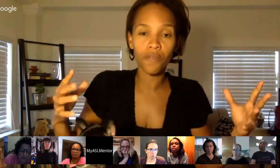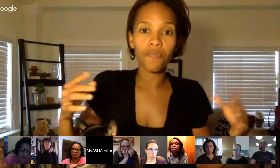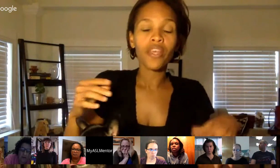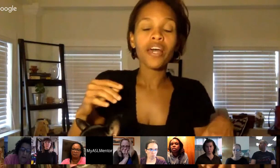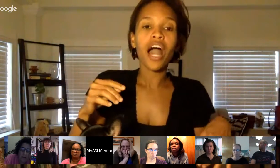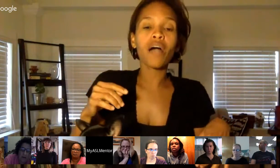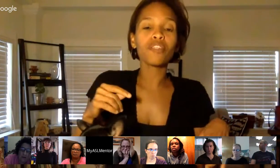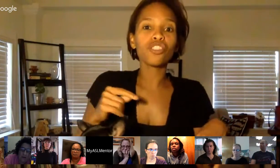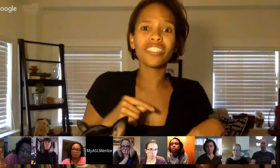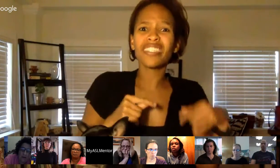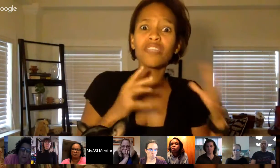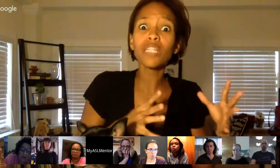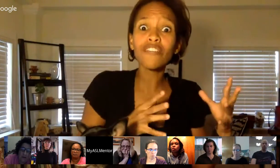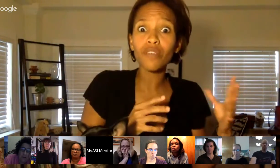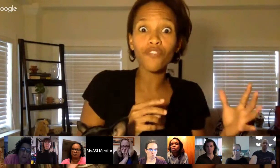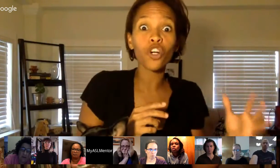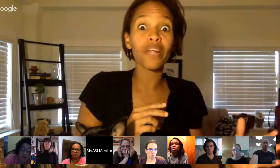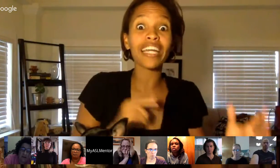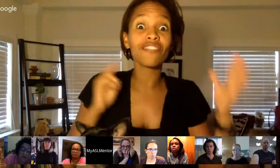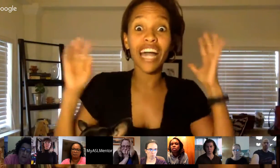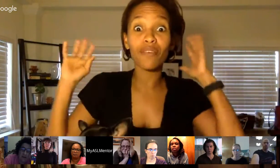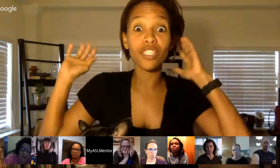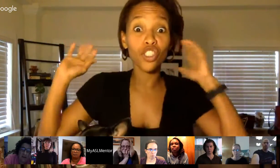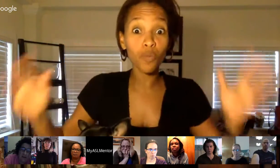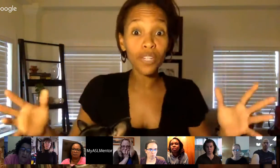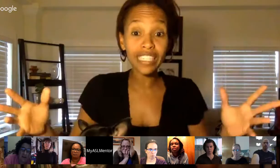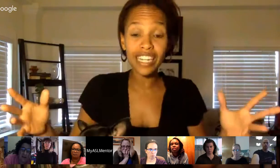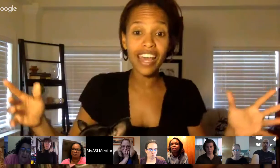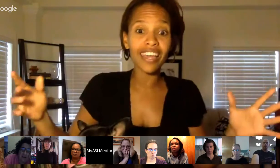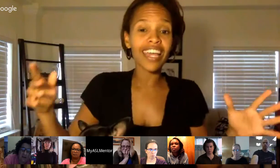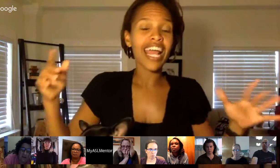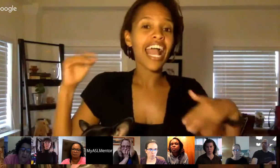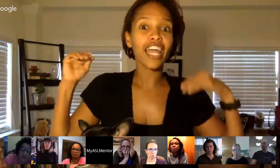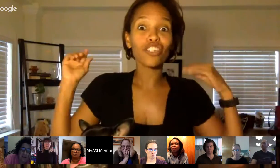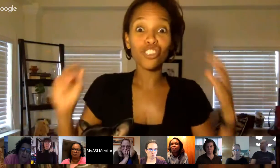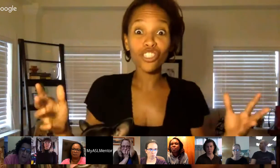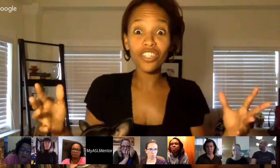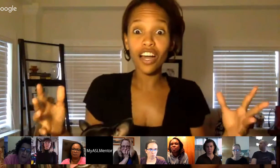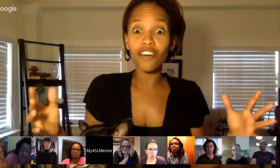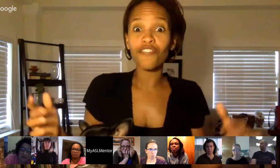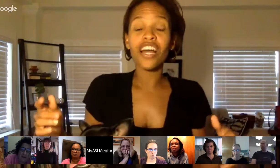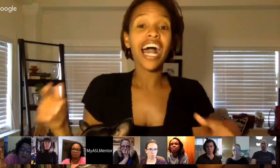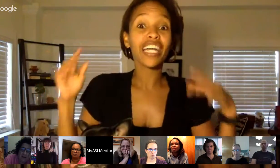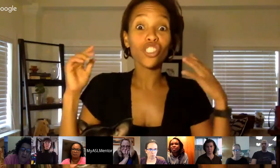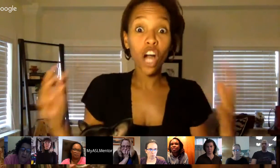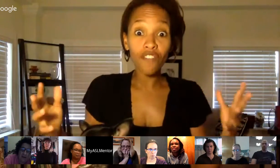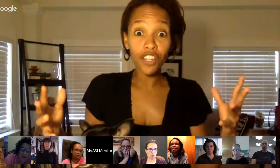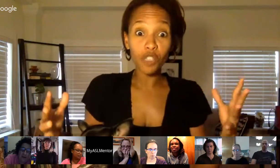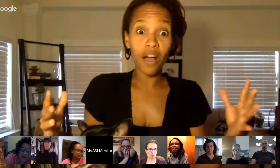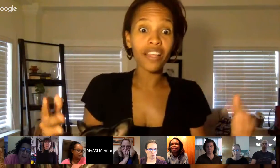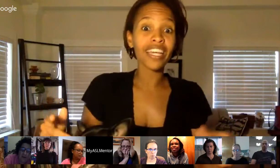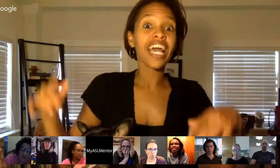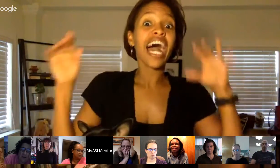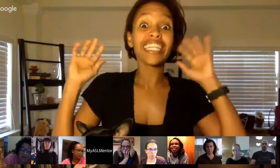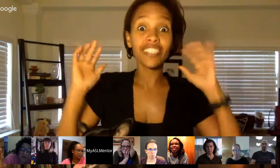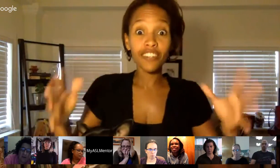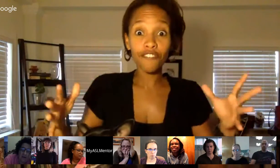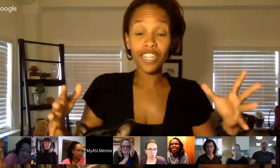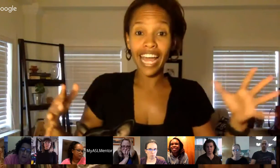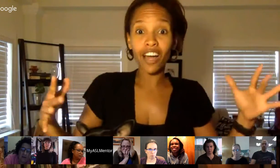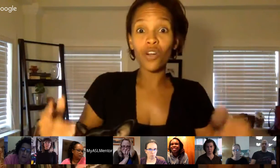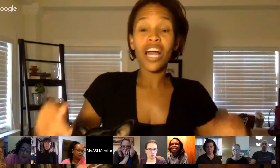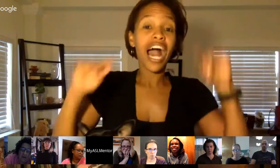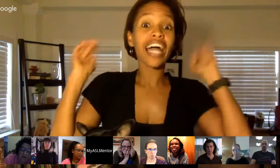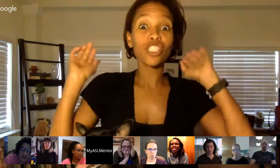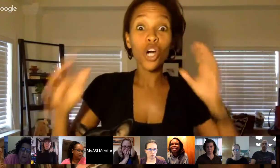word. And she says, I didn't believe you before, but I was interpreting today, and sure enough, I saw fingerspelling. I didn't